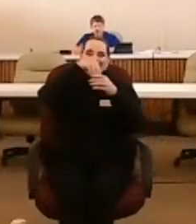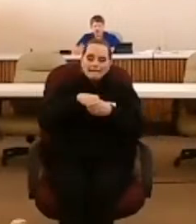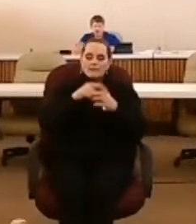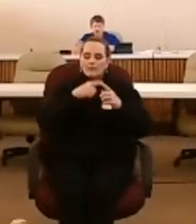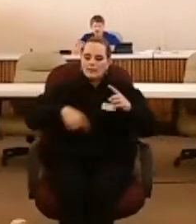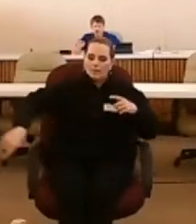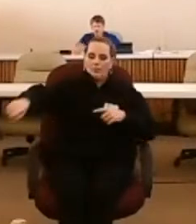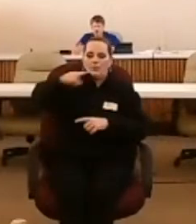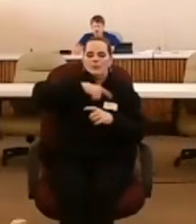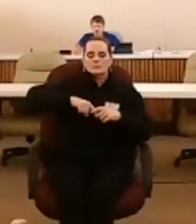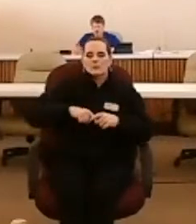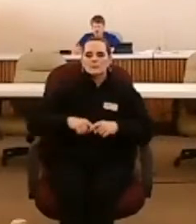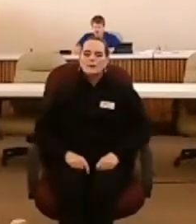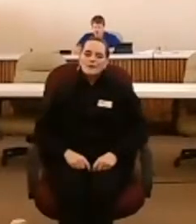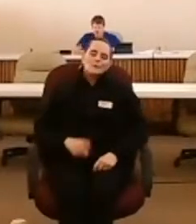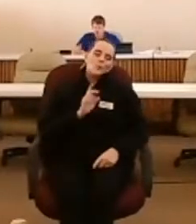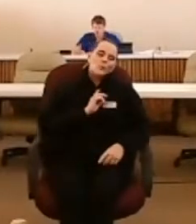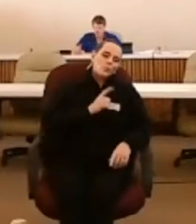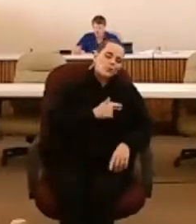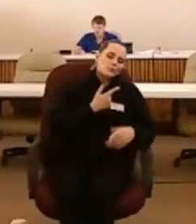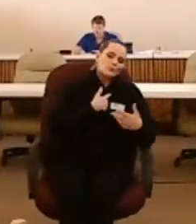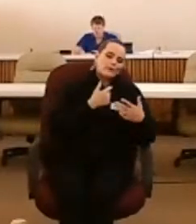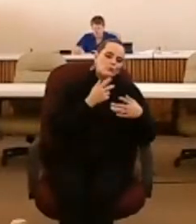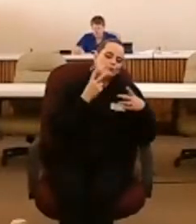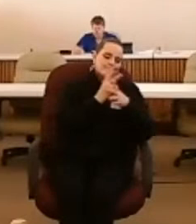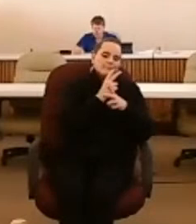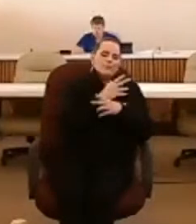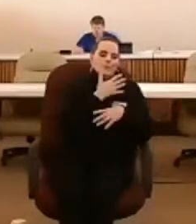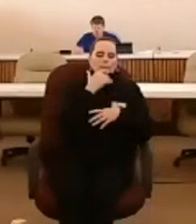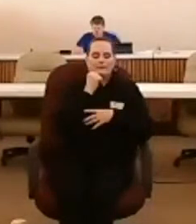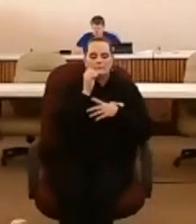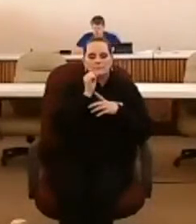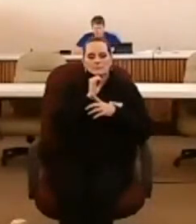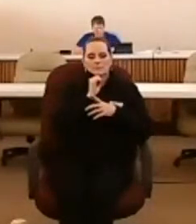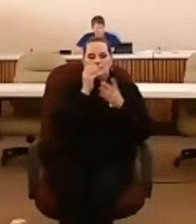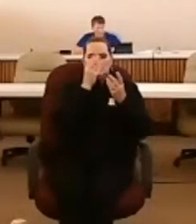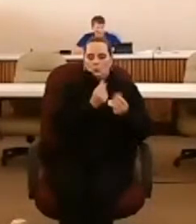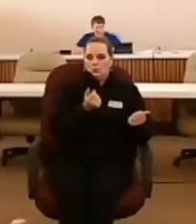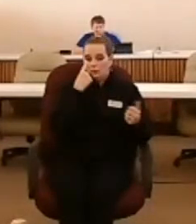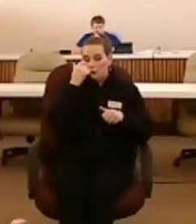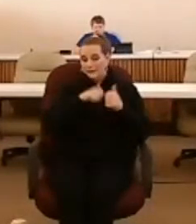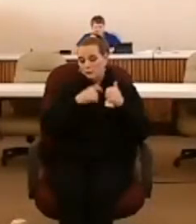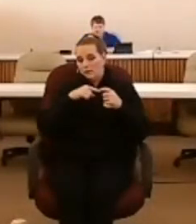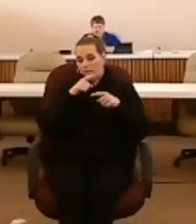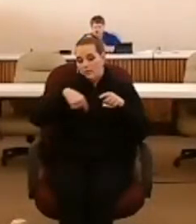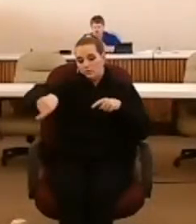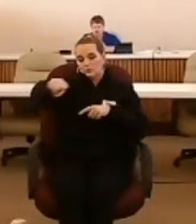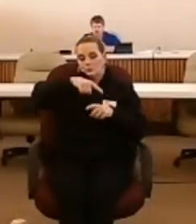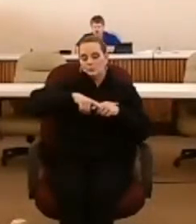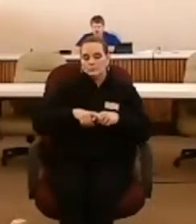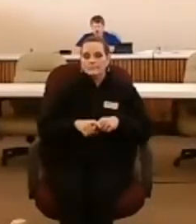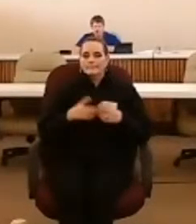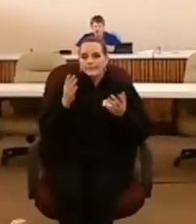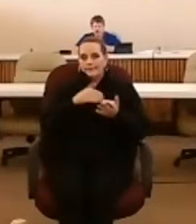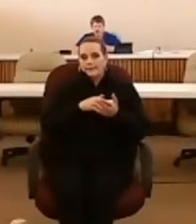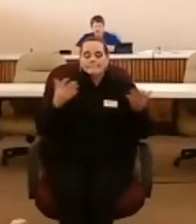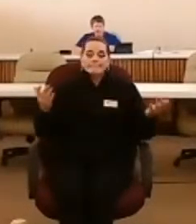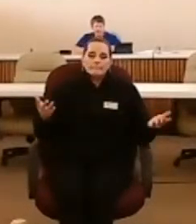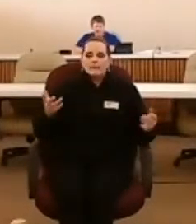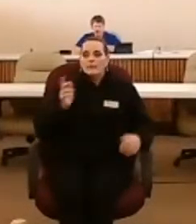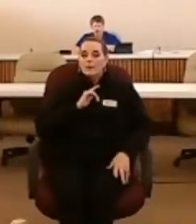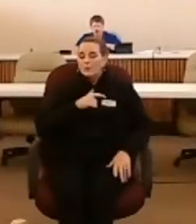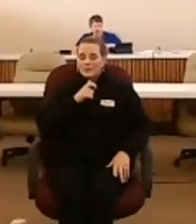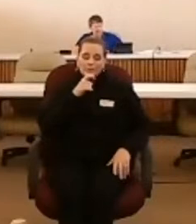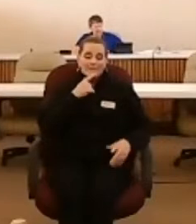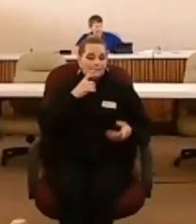best solution for each of these circles. And for some of them, again, you know, we don't always